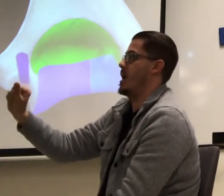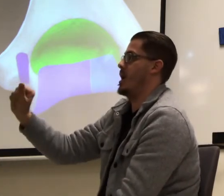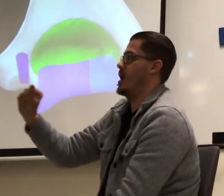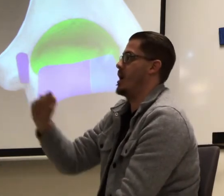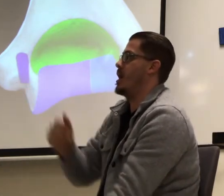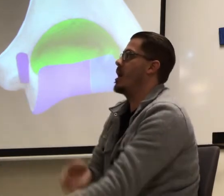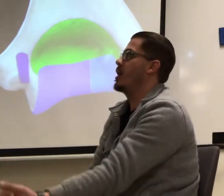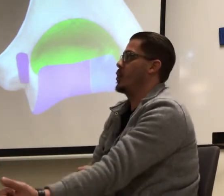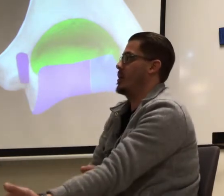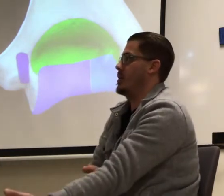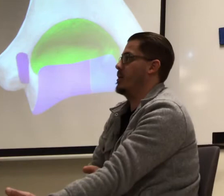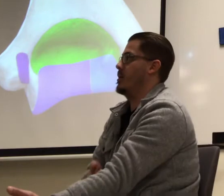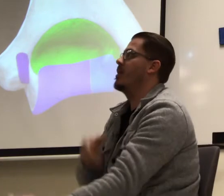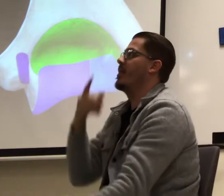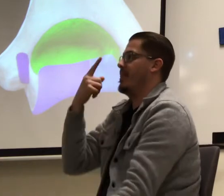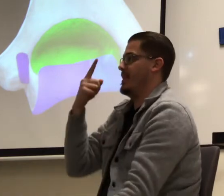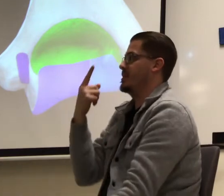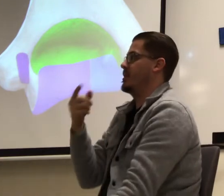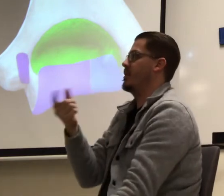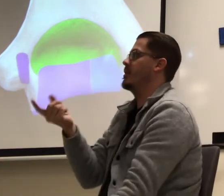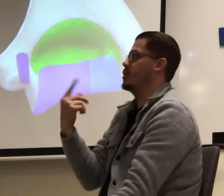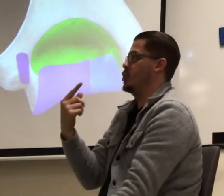receives